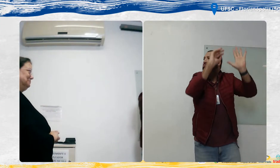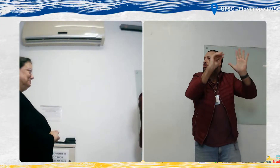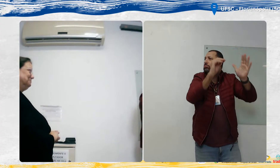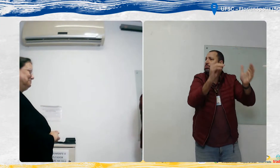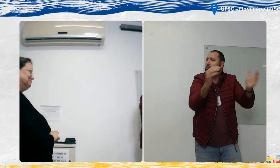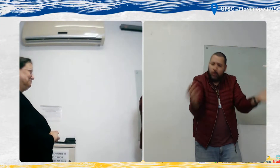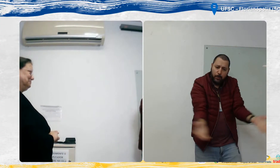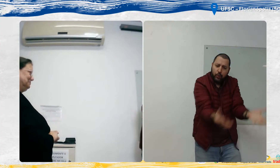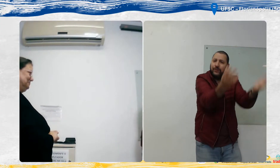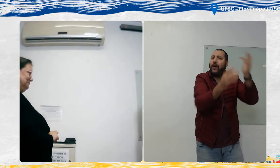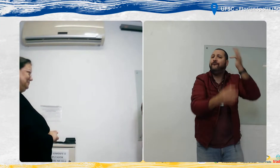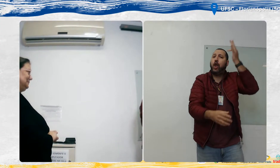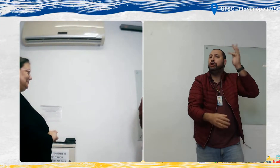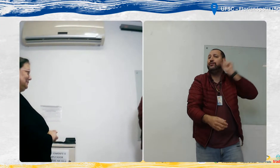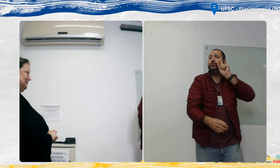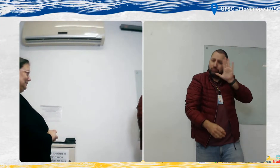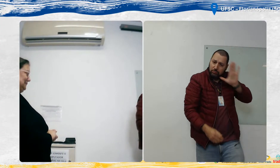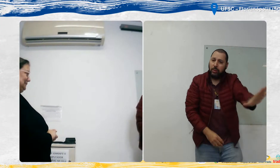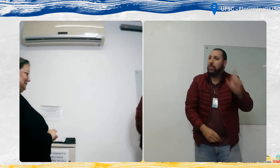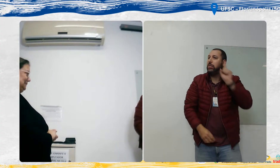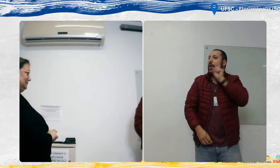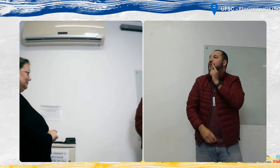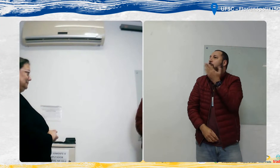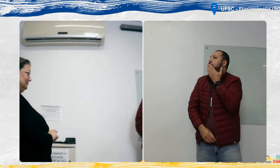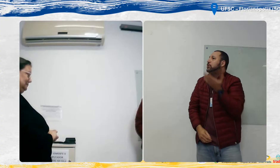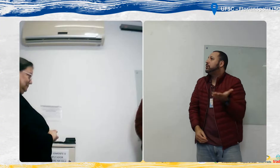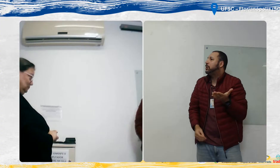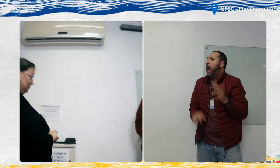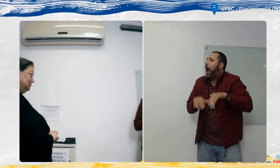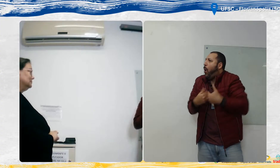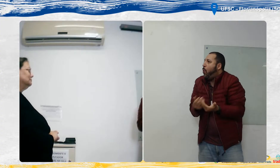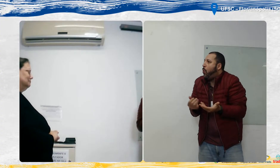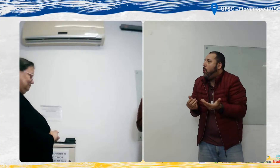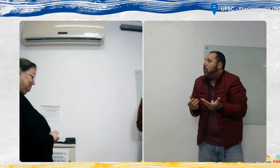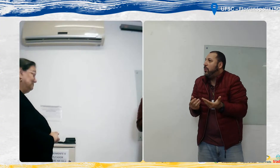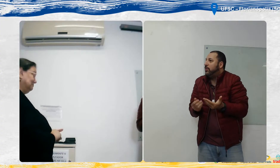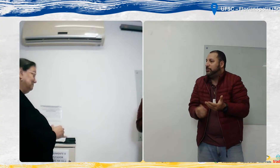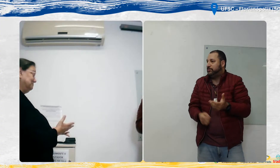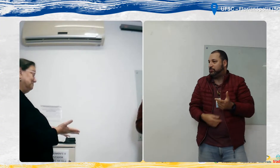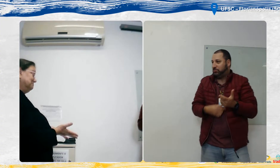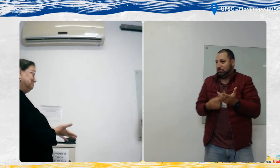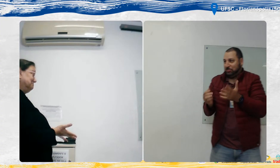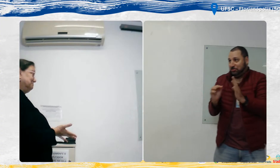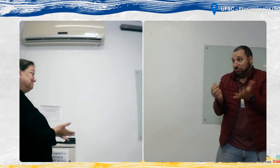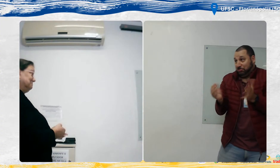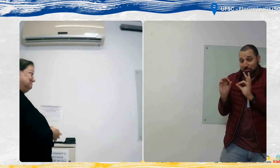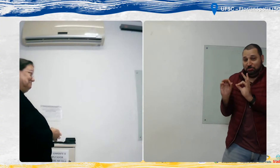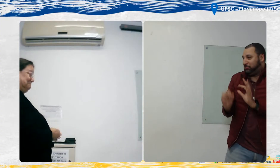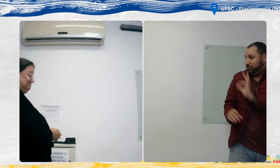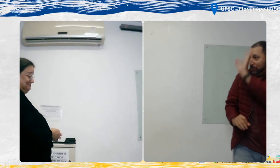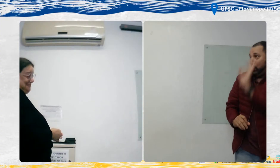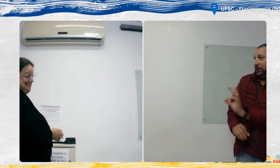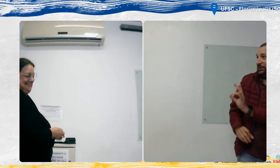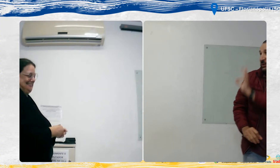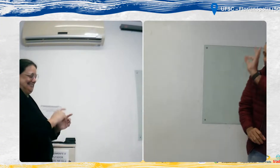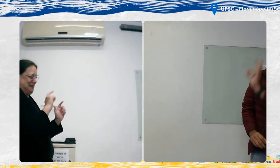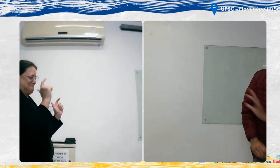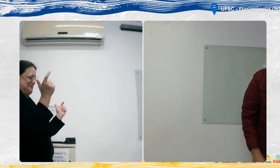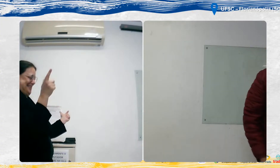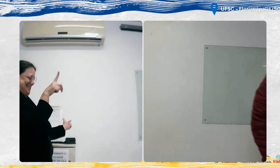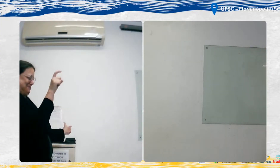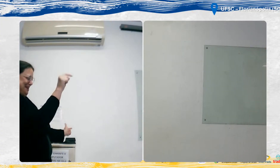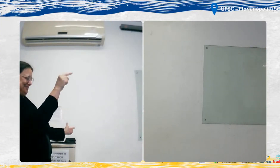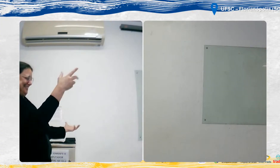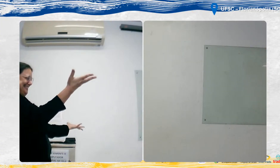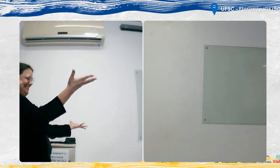to open the doors and motivate deaf people to do their own type of research? I don't know if